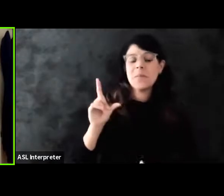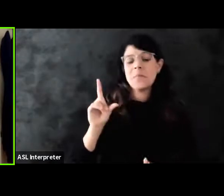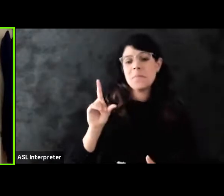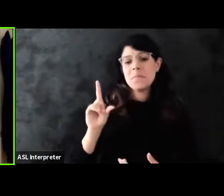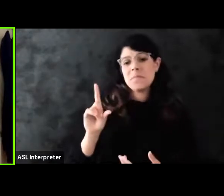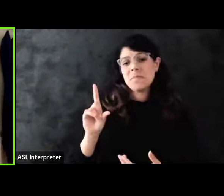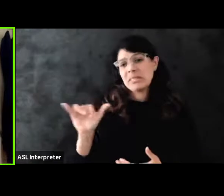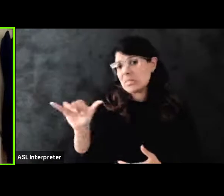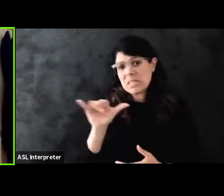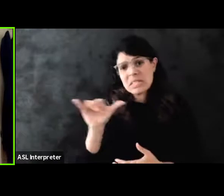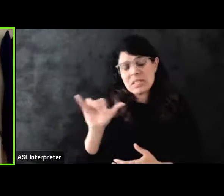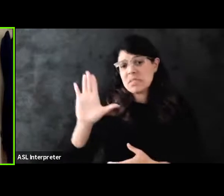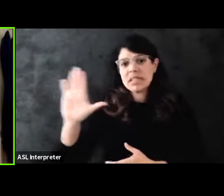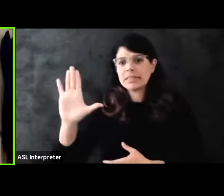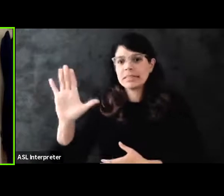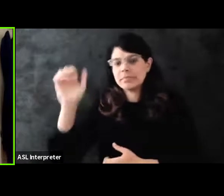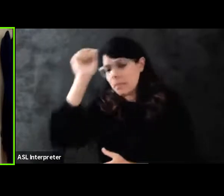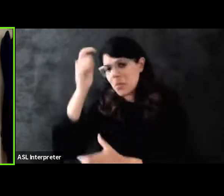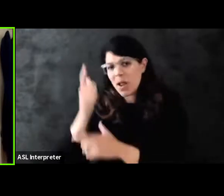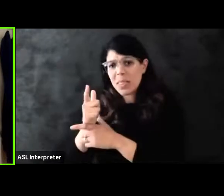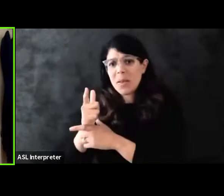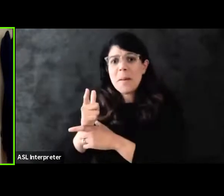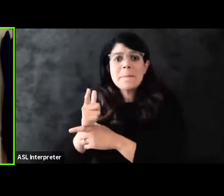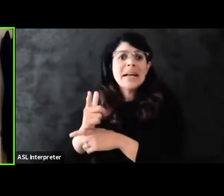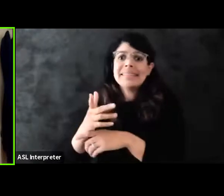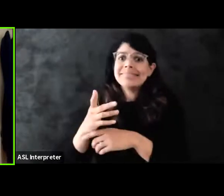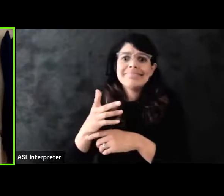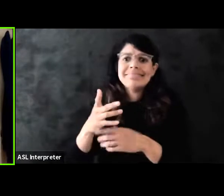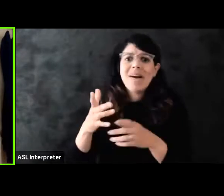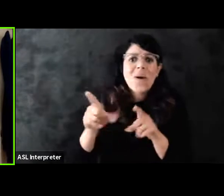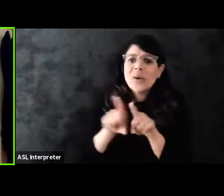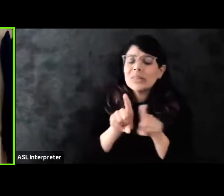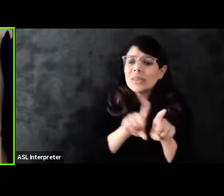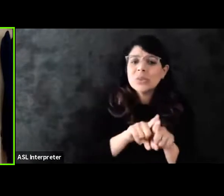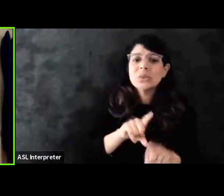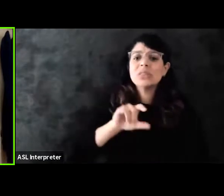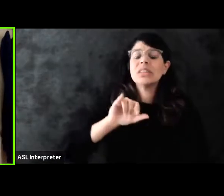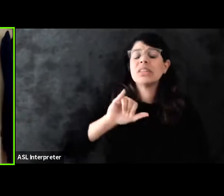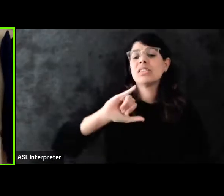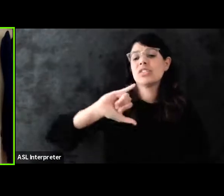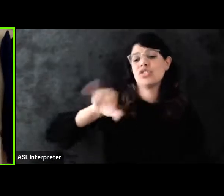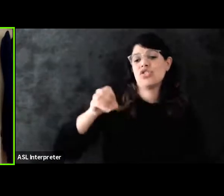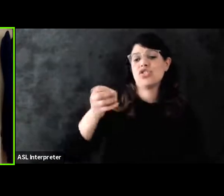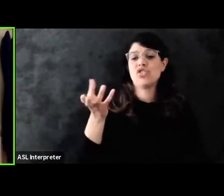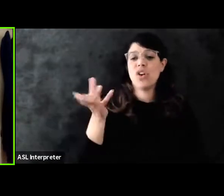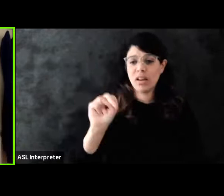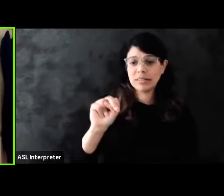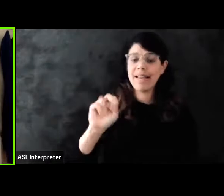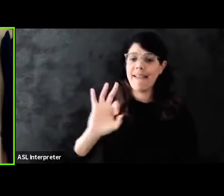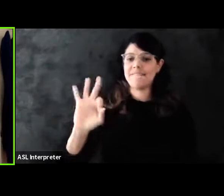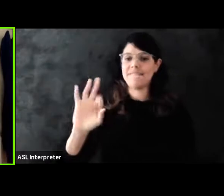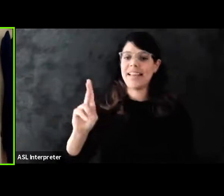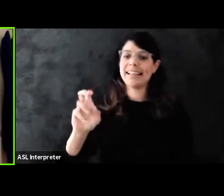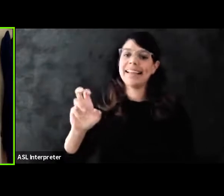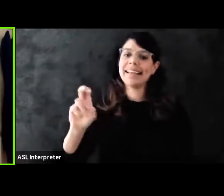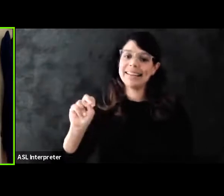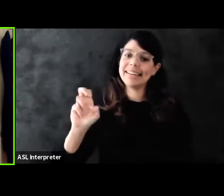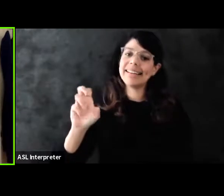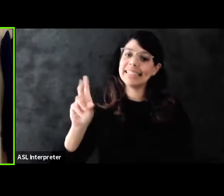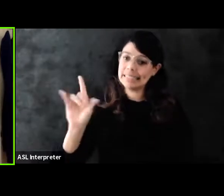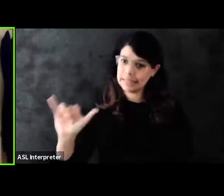But even John F. Kennedy, my God, when I was in Army intelligence in the Far East about the Vietnam